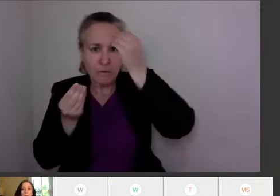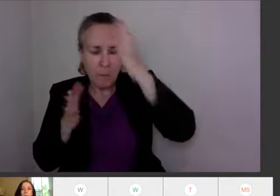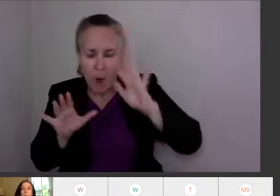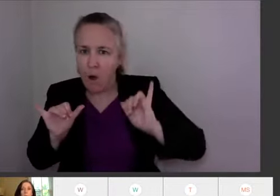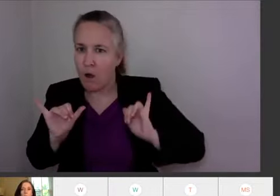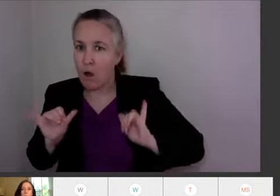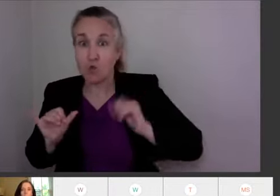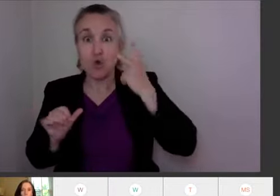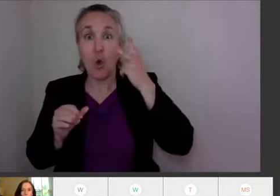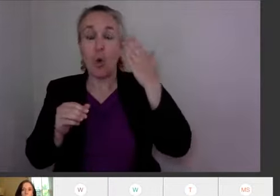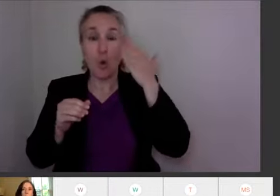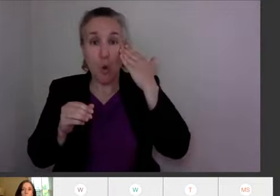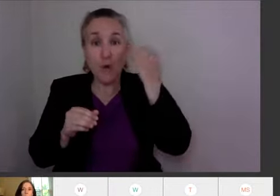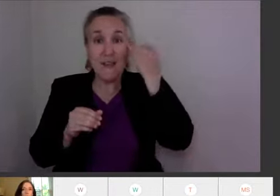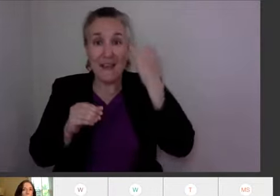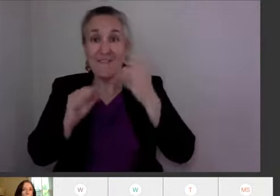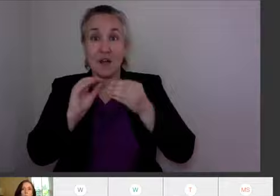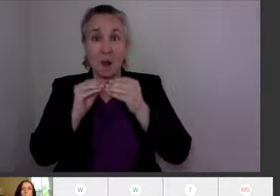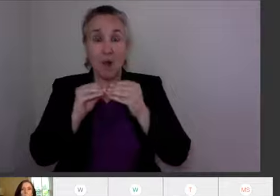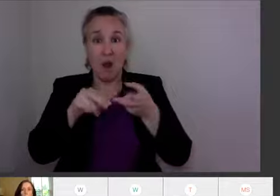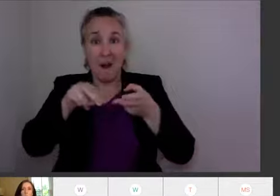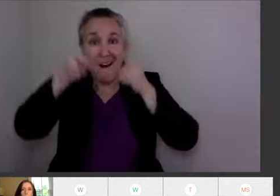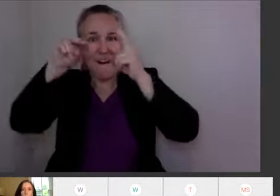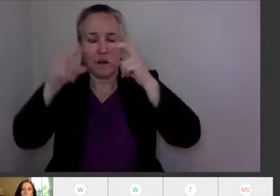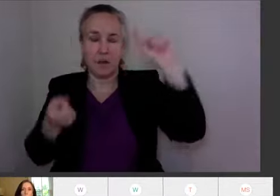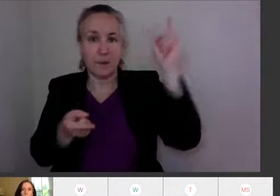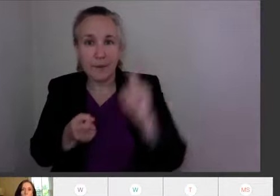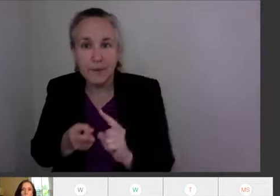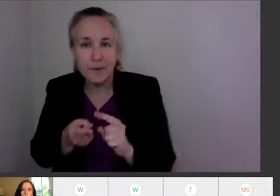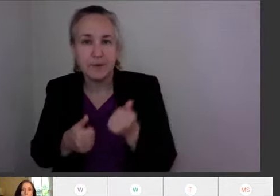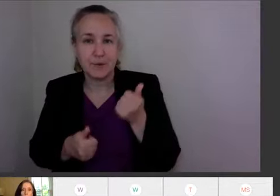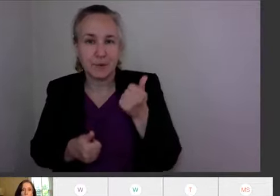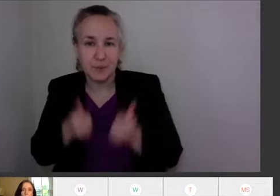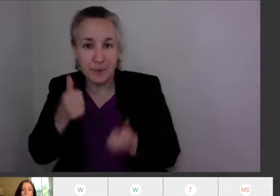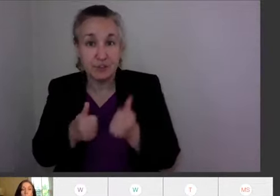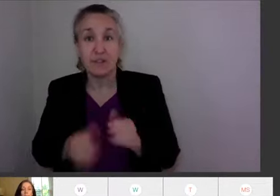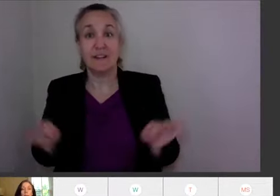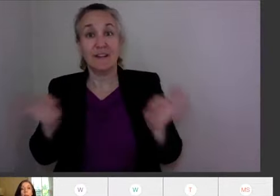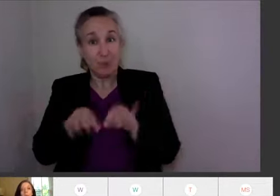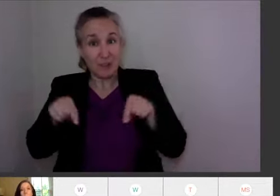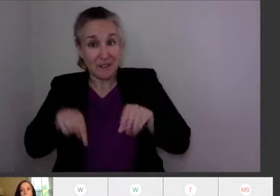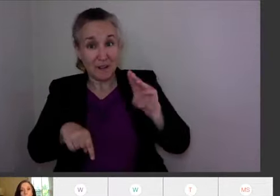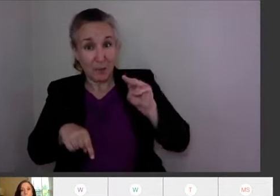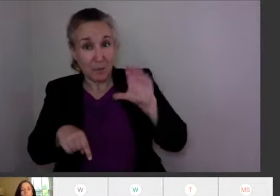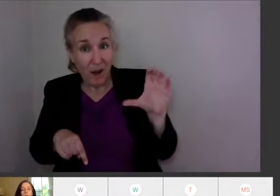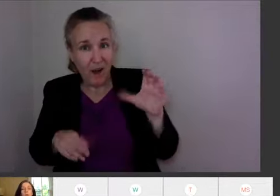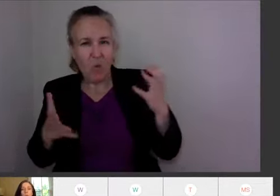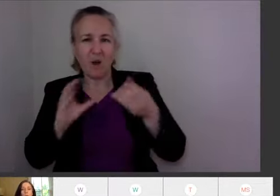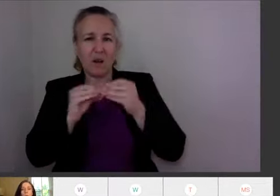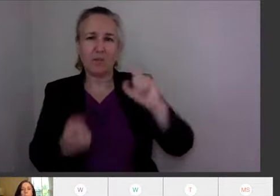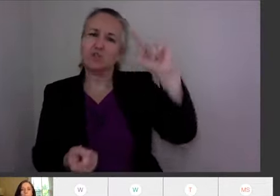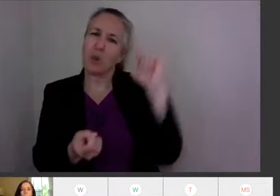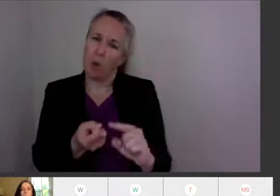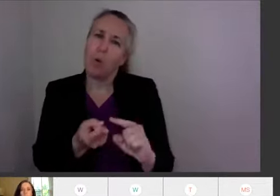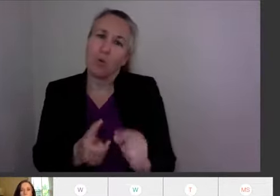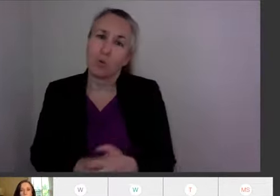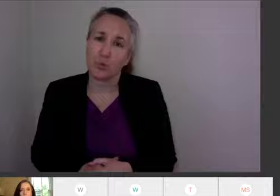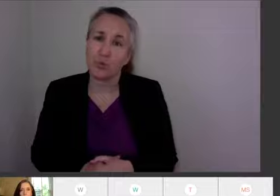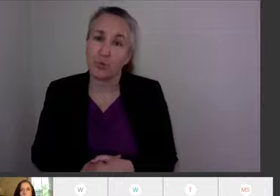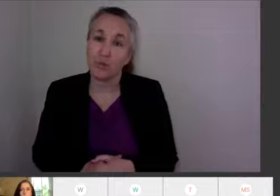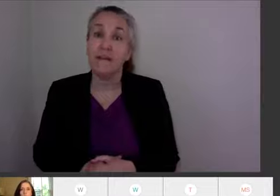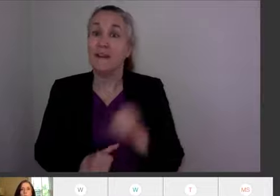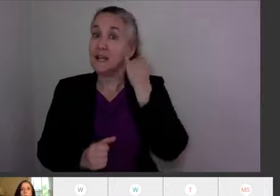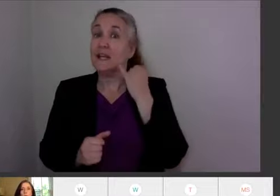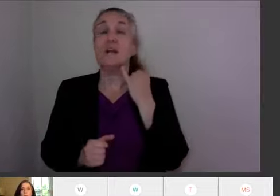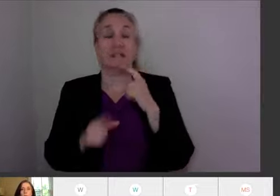keep this virus at the lowest possible levels here in our county. And finally, if you do test